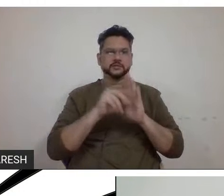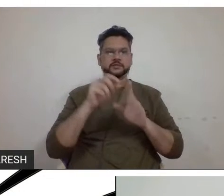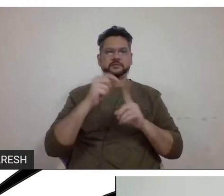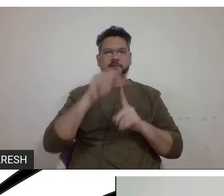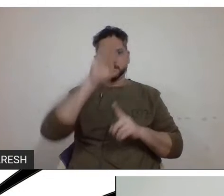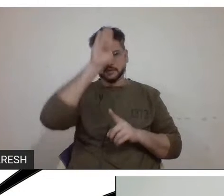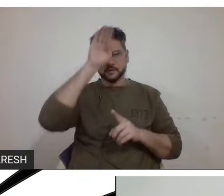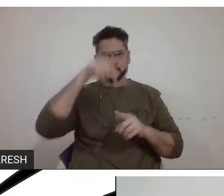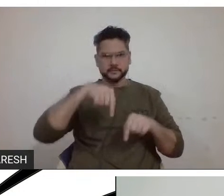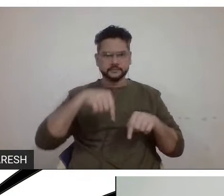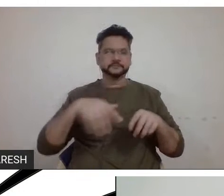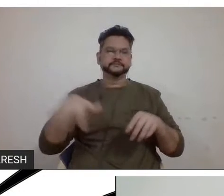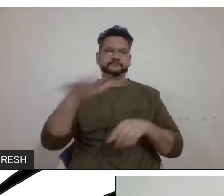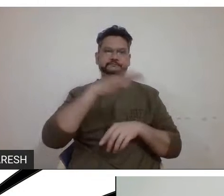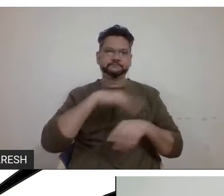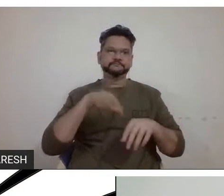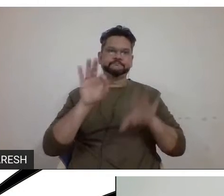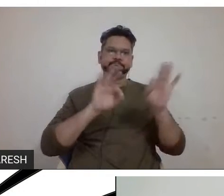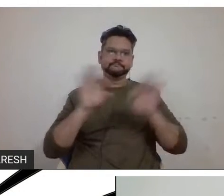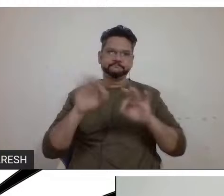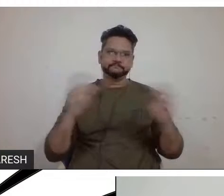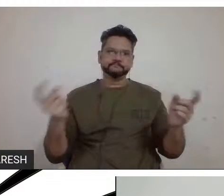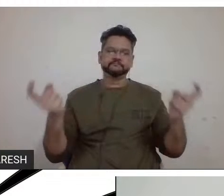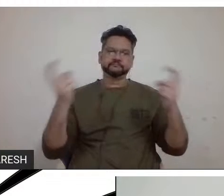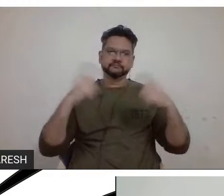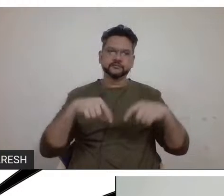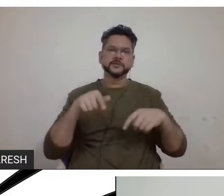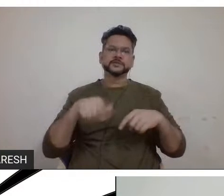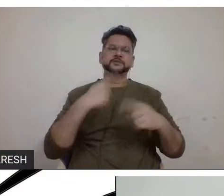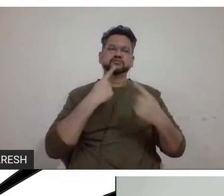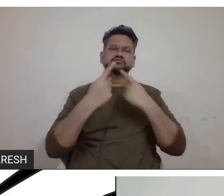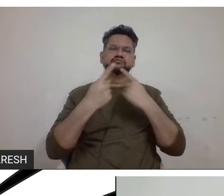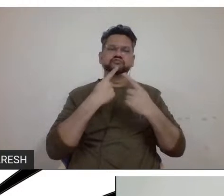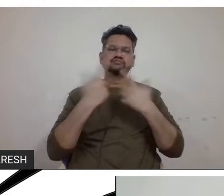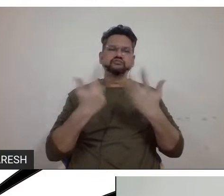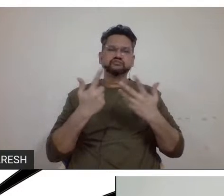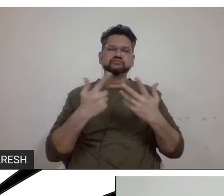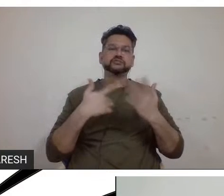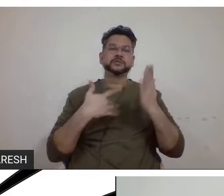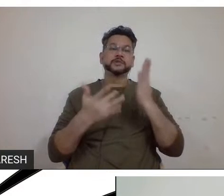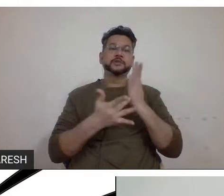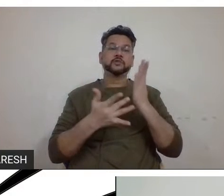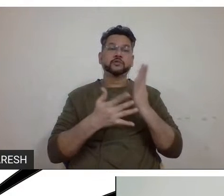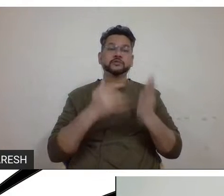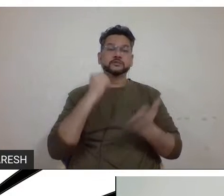of technology development for differently abled people,